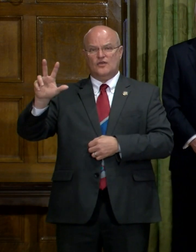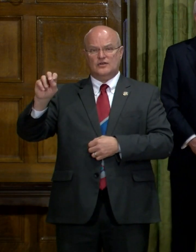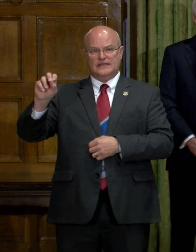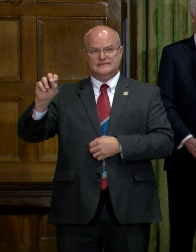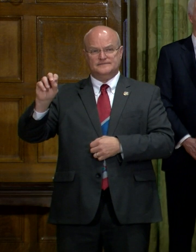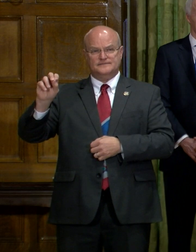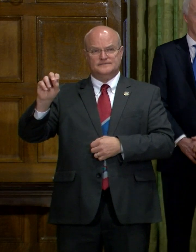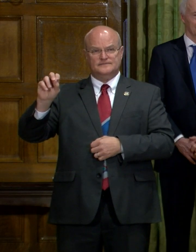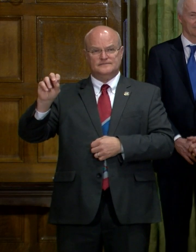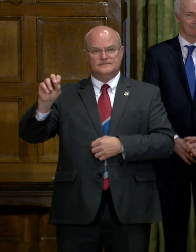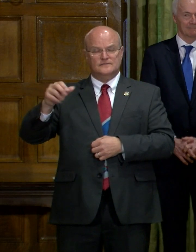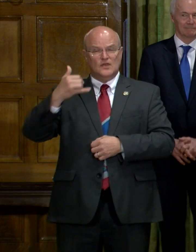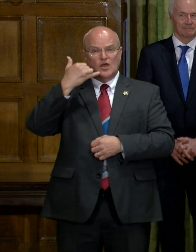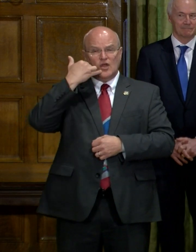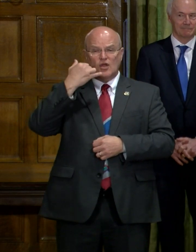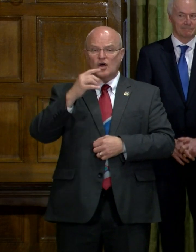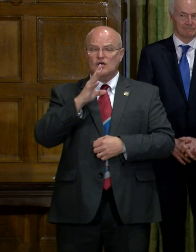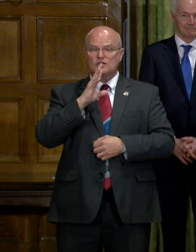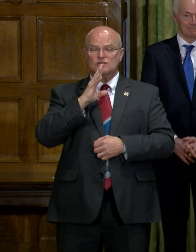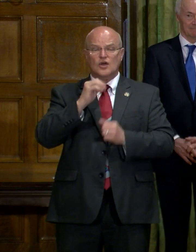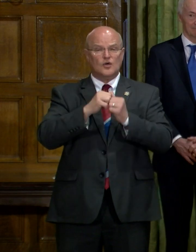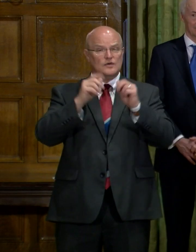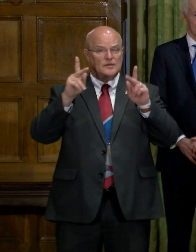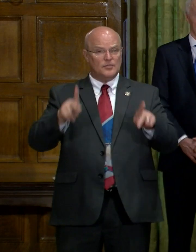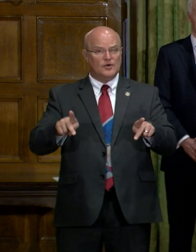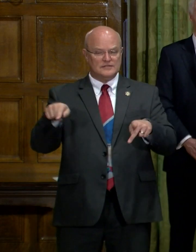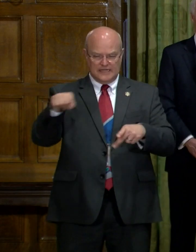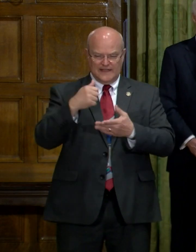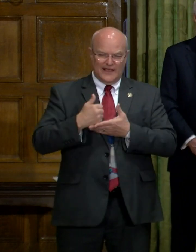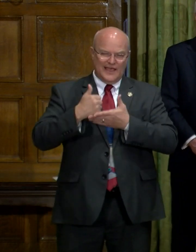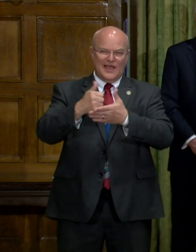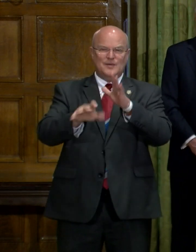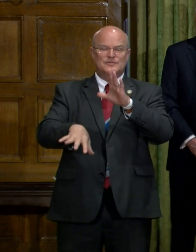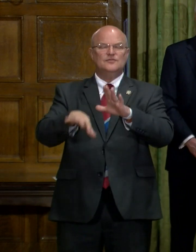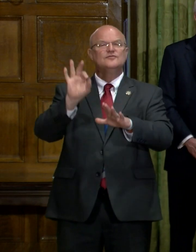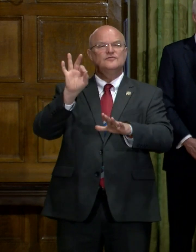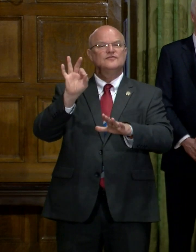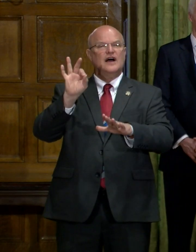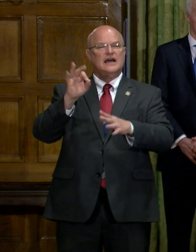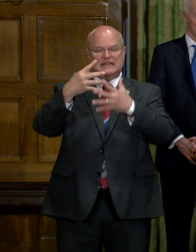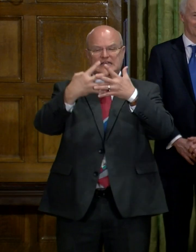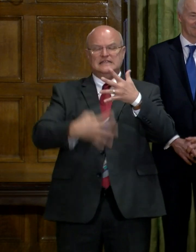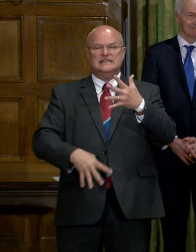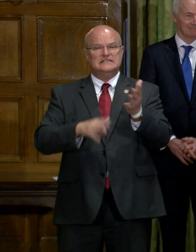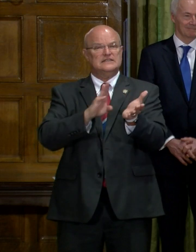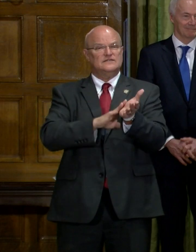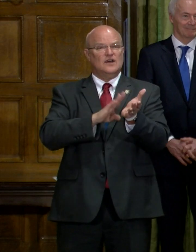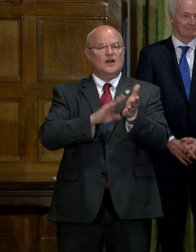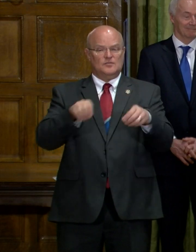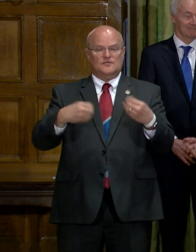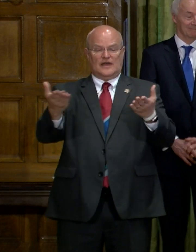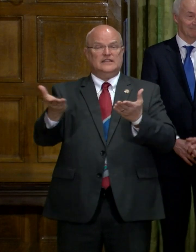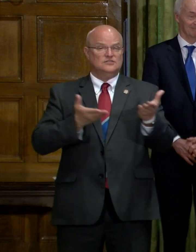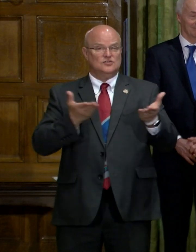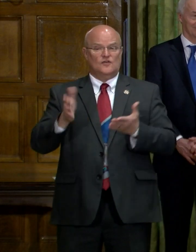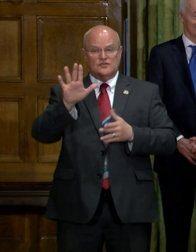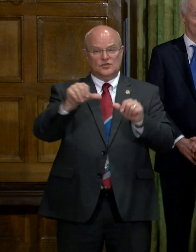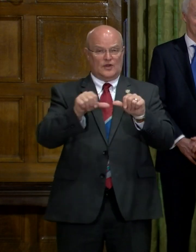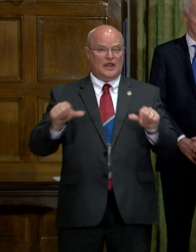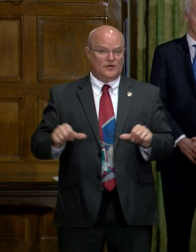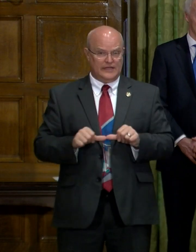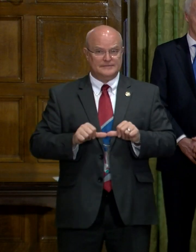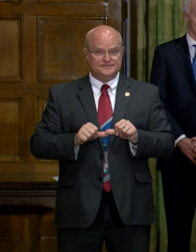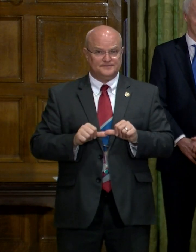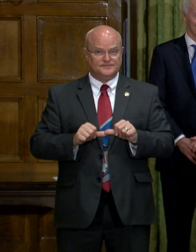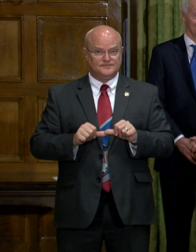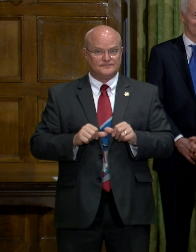p.m. You can call and talk to a person, and they would help you find a list of providers that are providing services in your